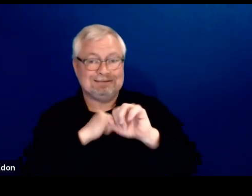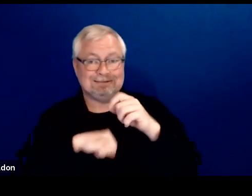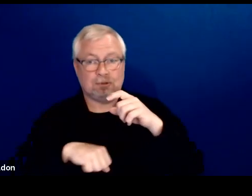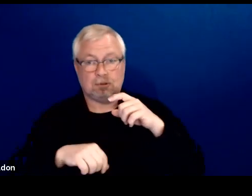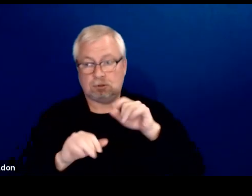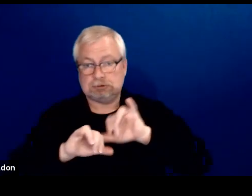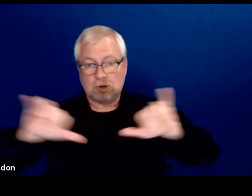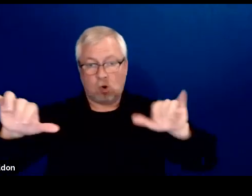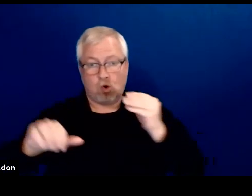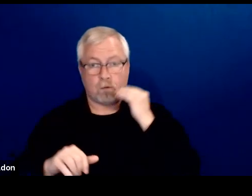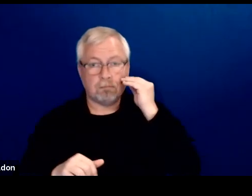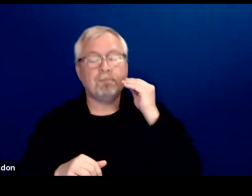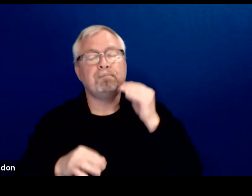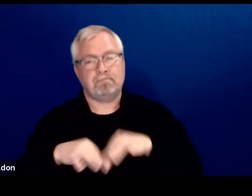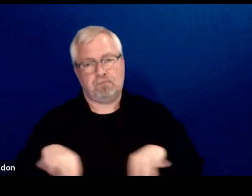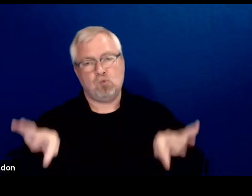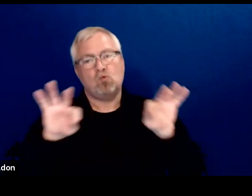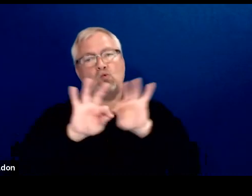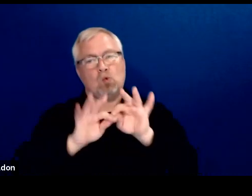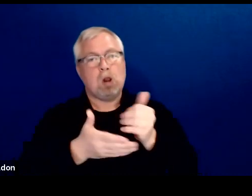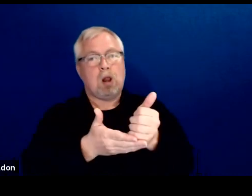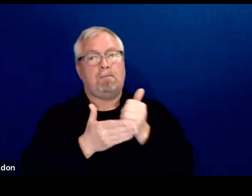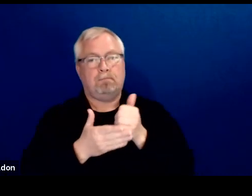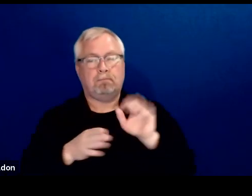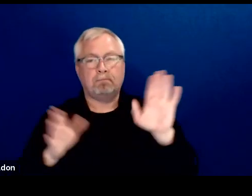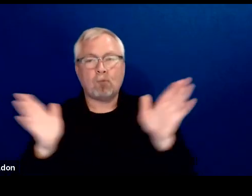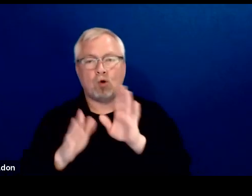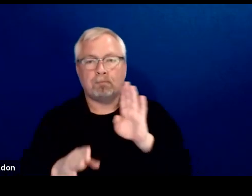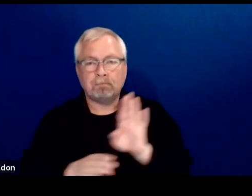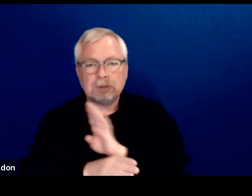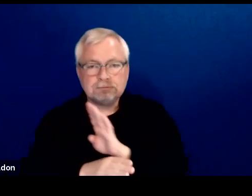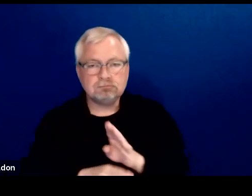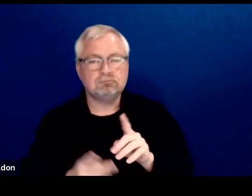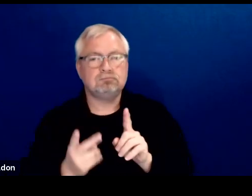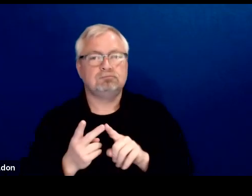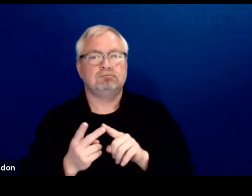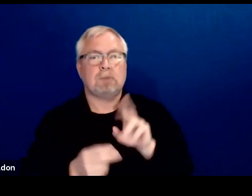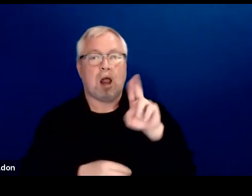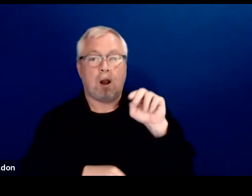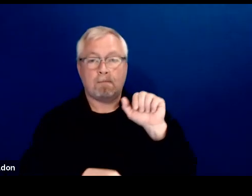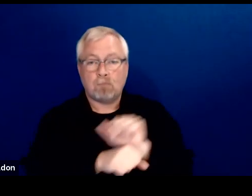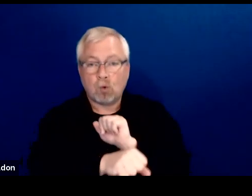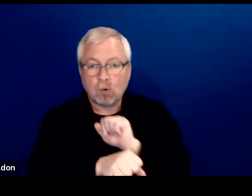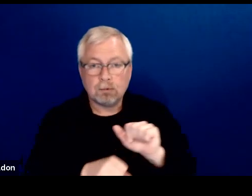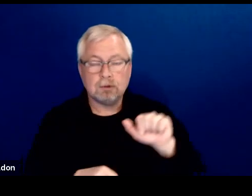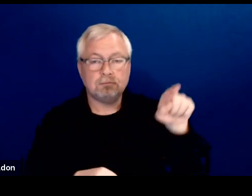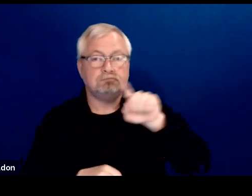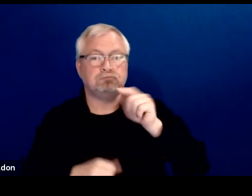what the governor has directed us to do, and that our team at DEED is working hard on every day. With that, I'll turn it back to the governor.